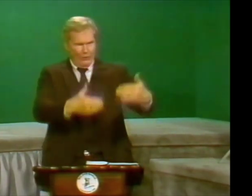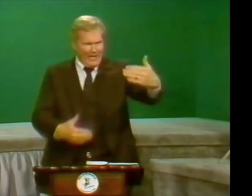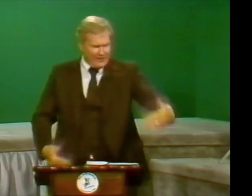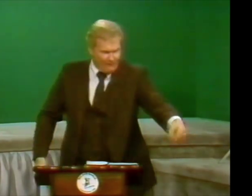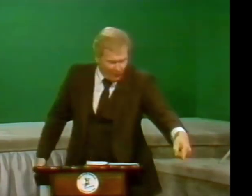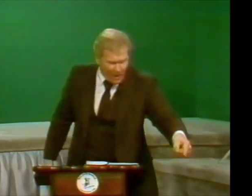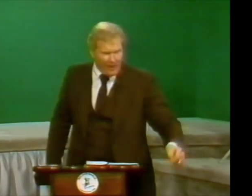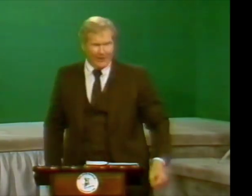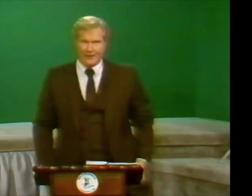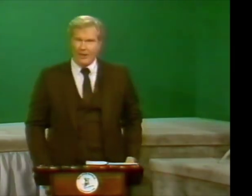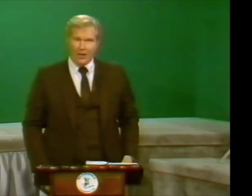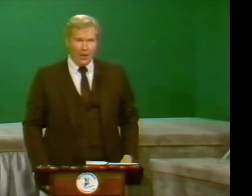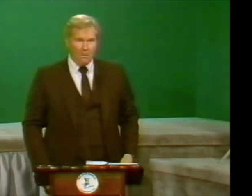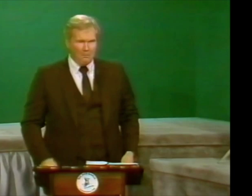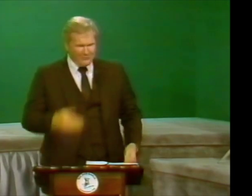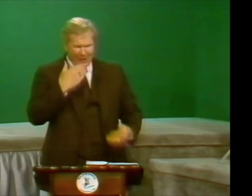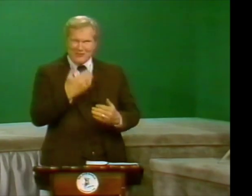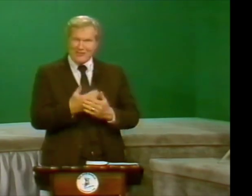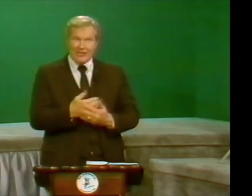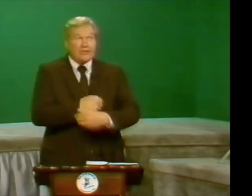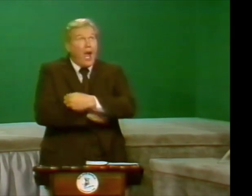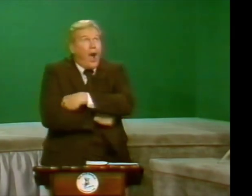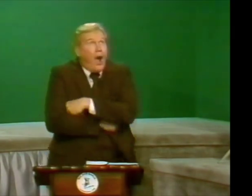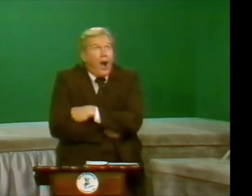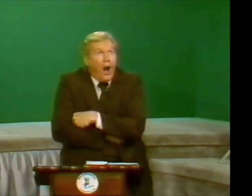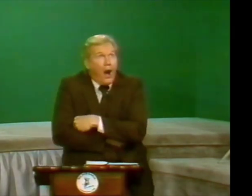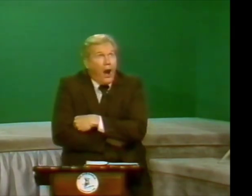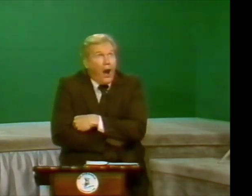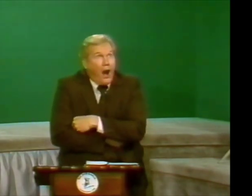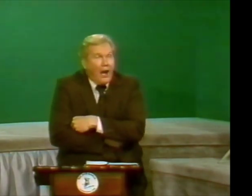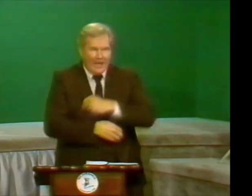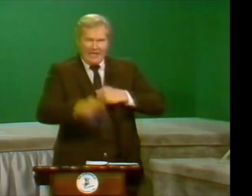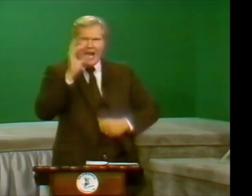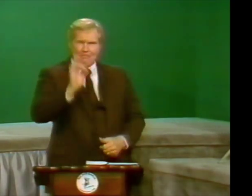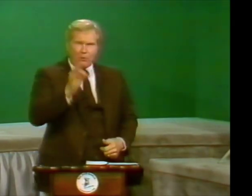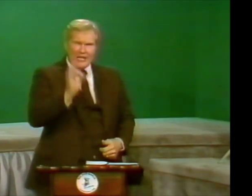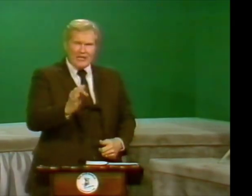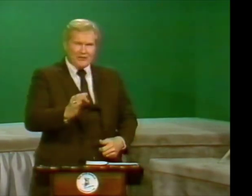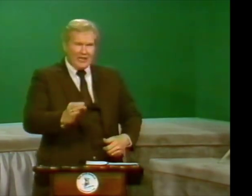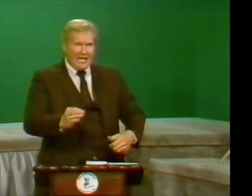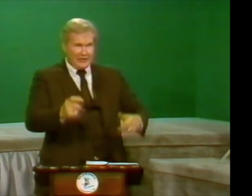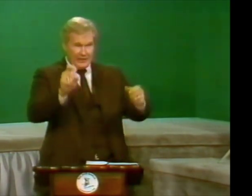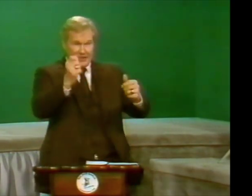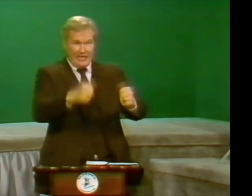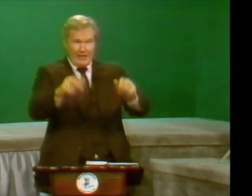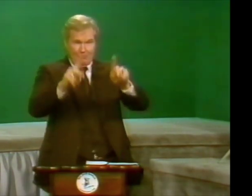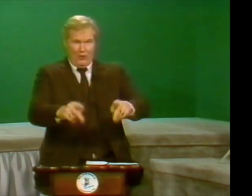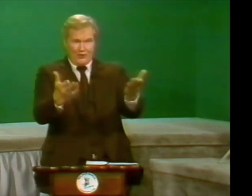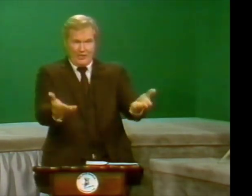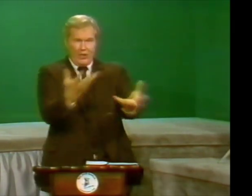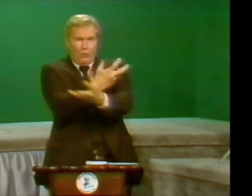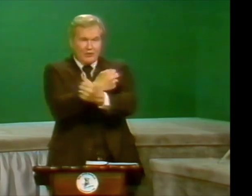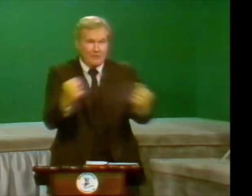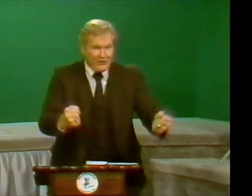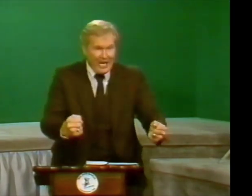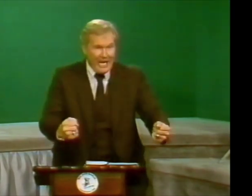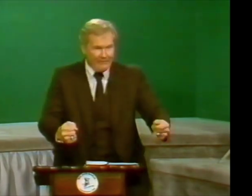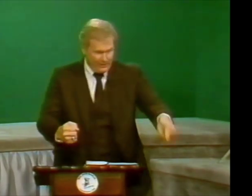in the front. That was good. He said, and I preached. I said, any person here wants to be saved? He